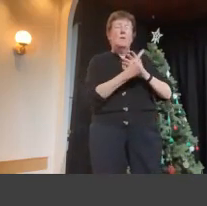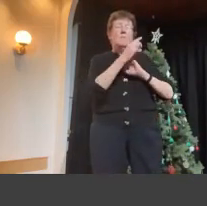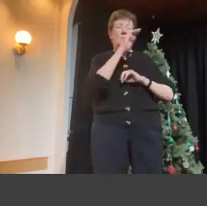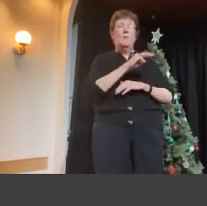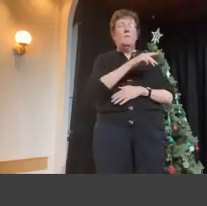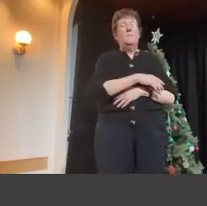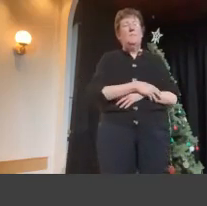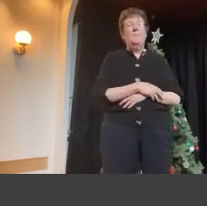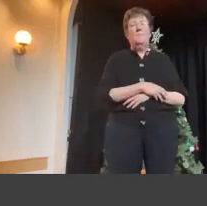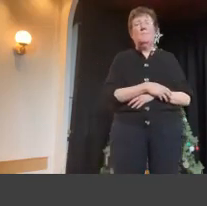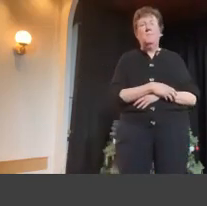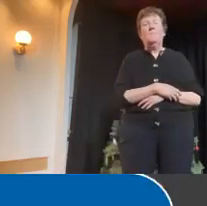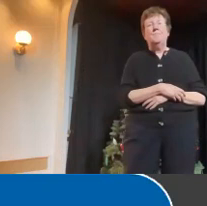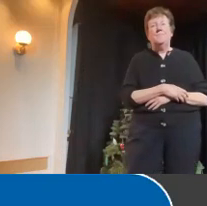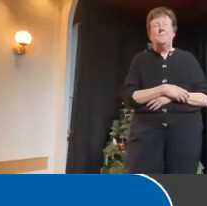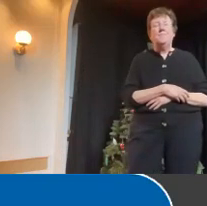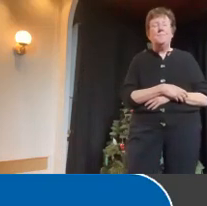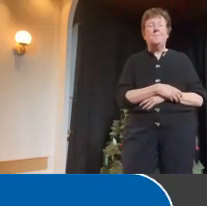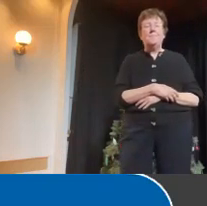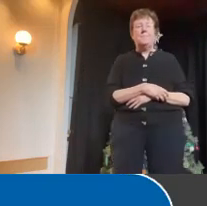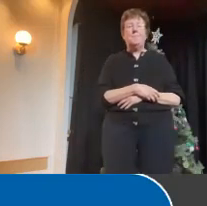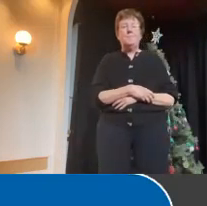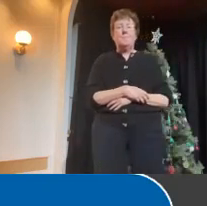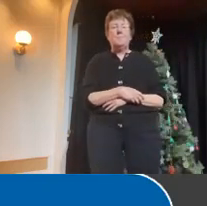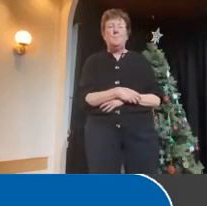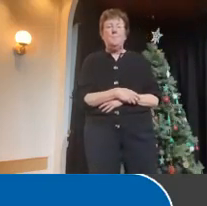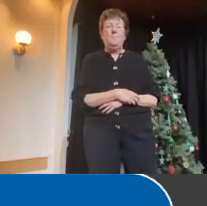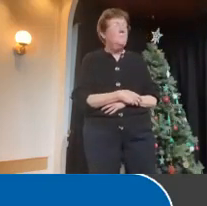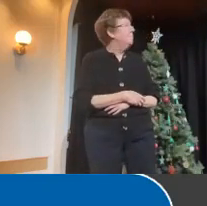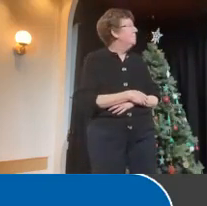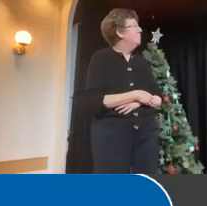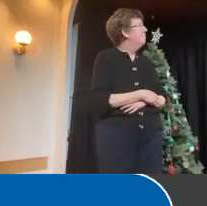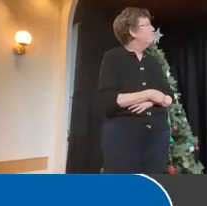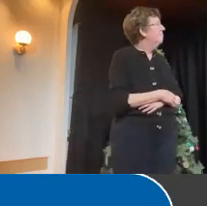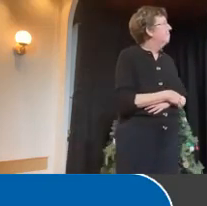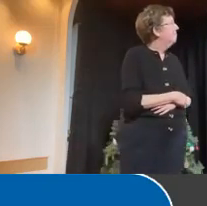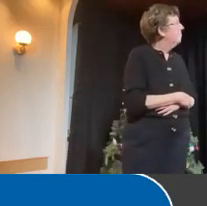But people would need to have a degree first, and so if we did have that, it could be established in Wales.